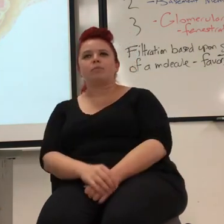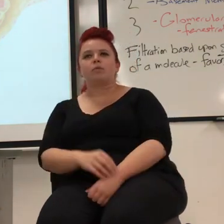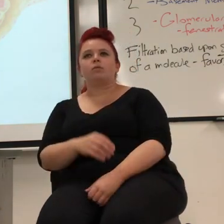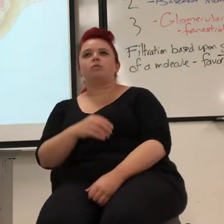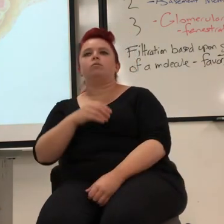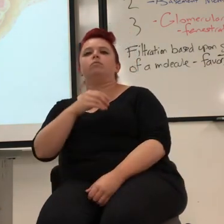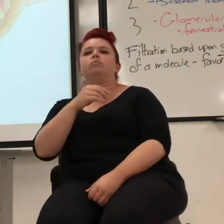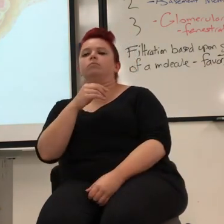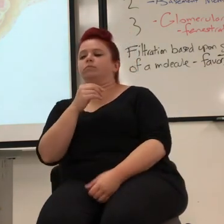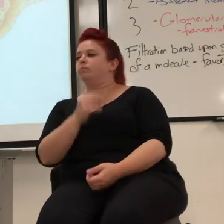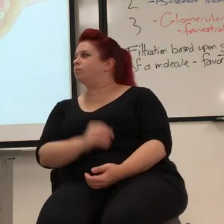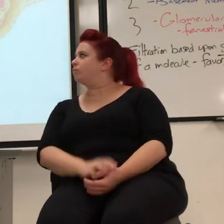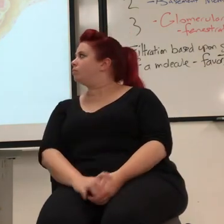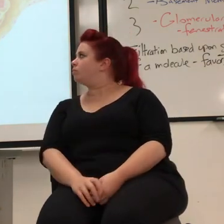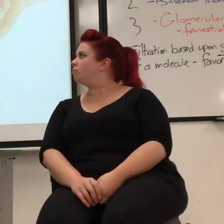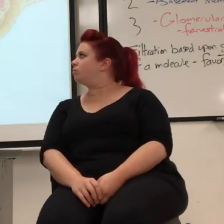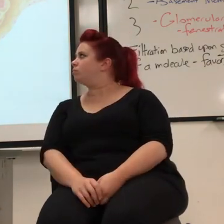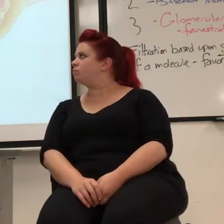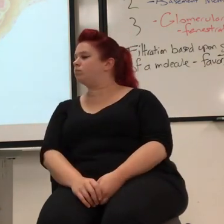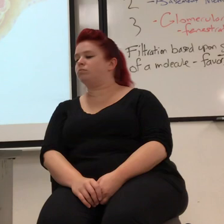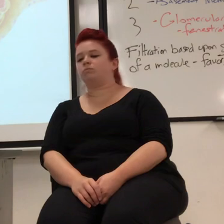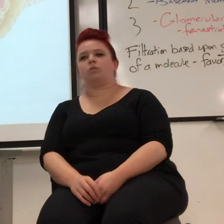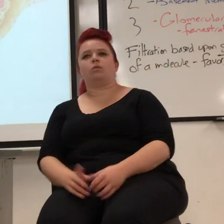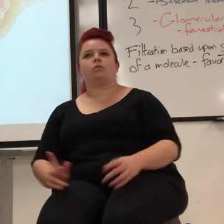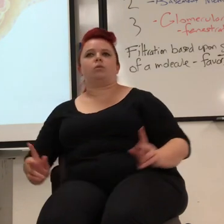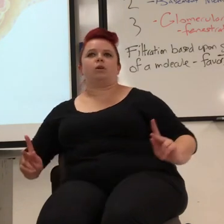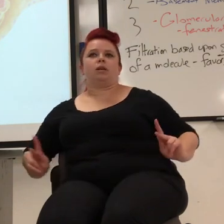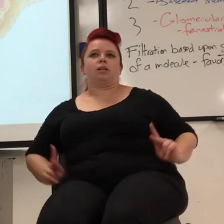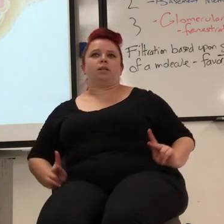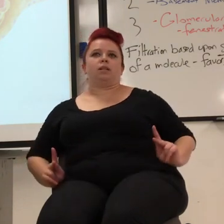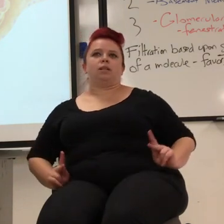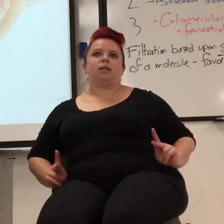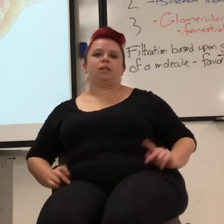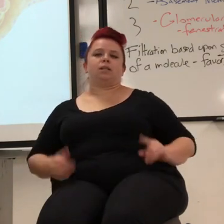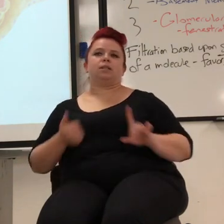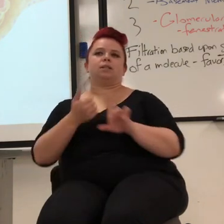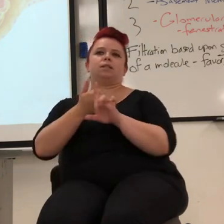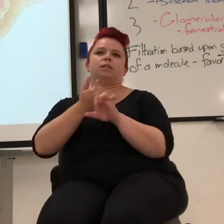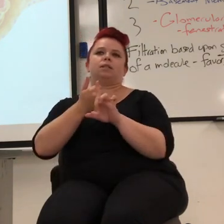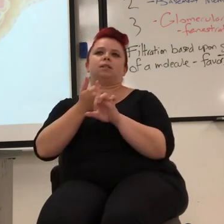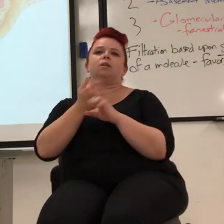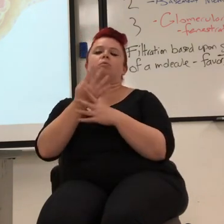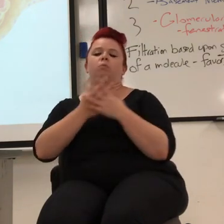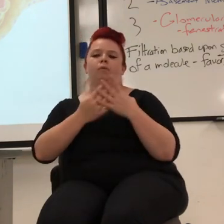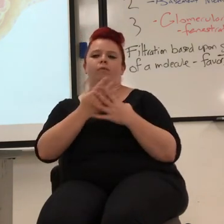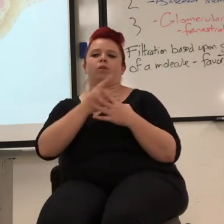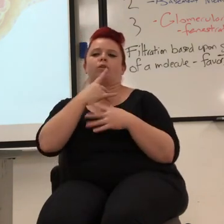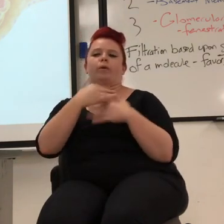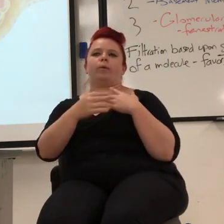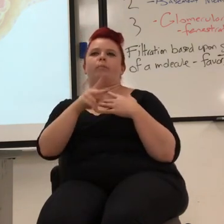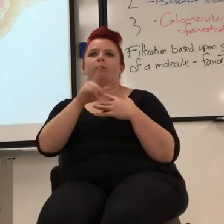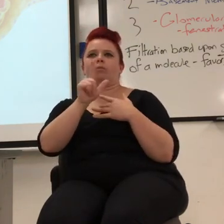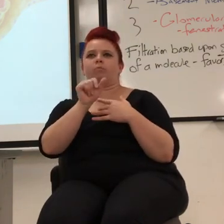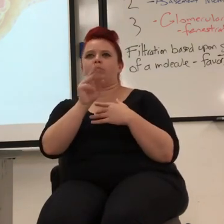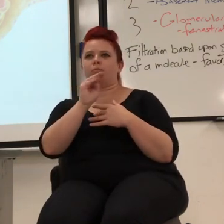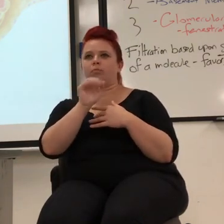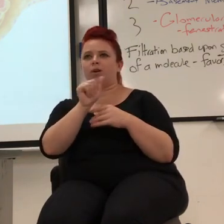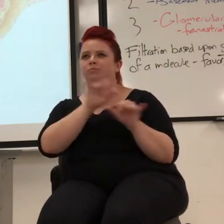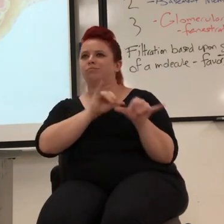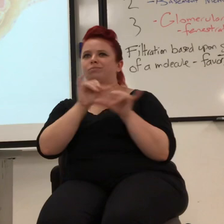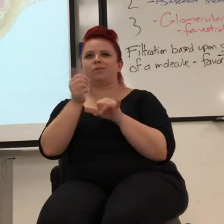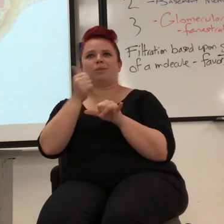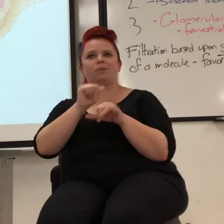Qualitatively, the kidneys, glomerular capillaries, filter blood plasma just like any other capillary bed.